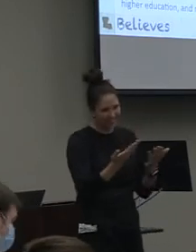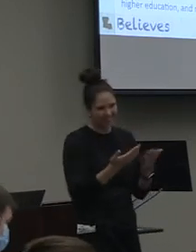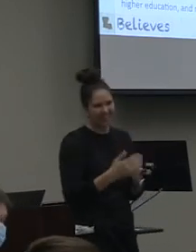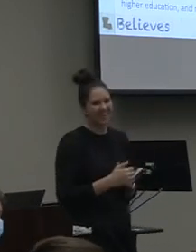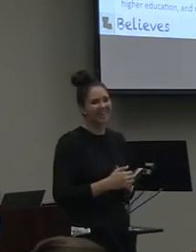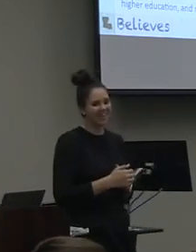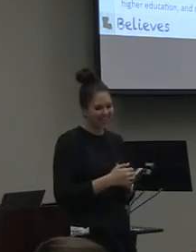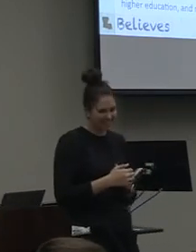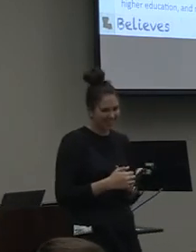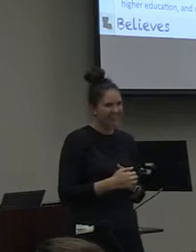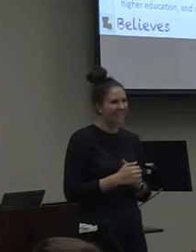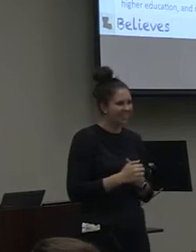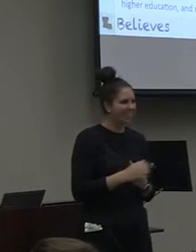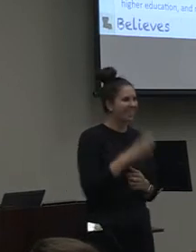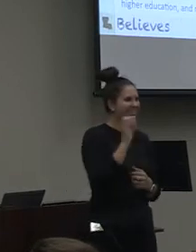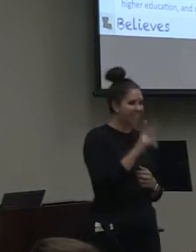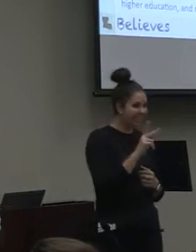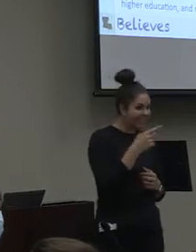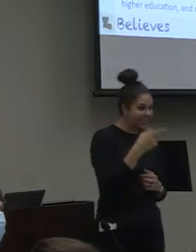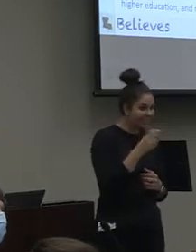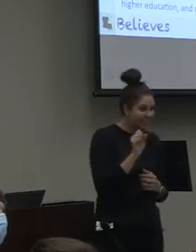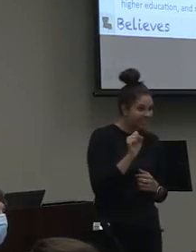group.